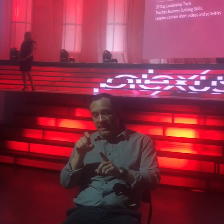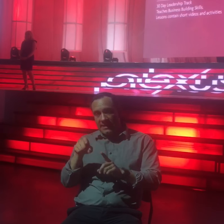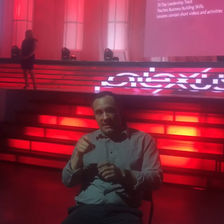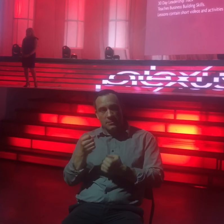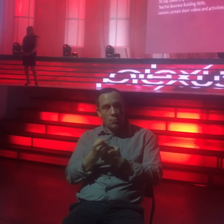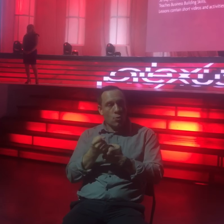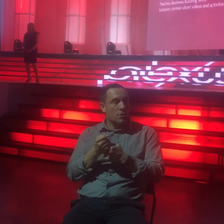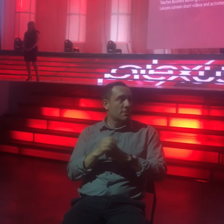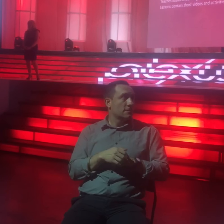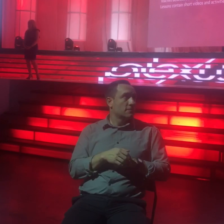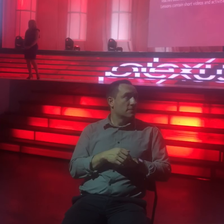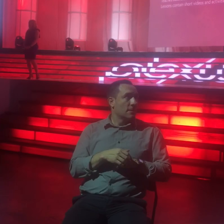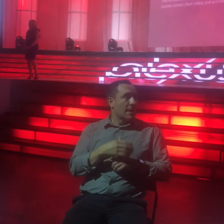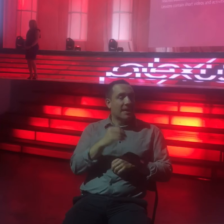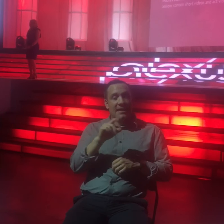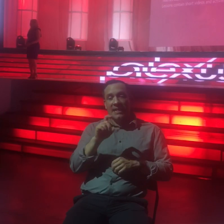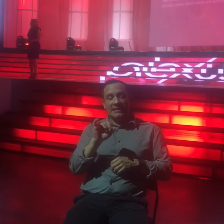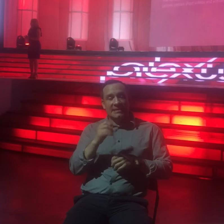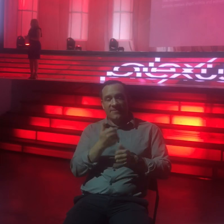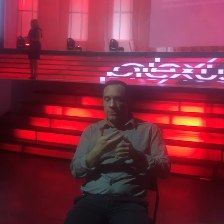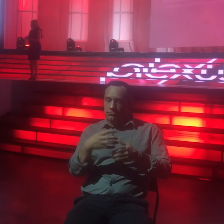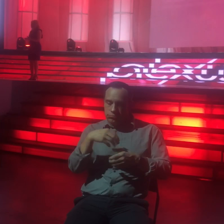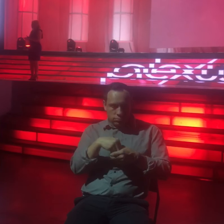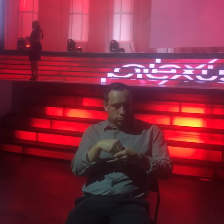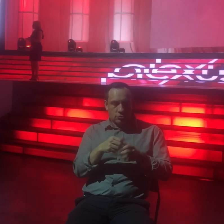And LEXI pulls it all together for you.